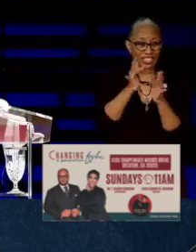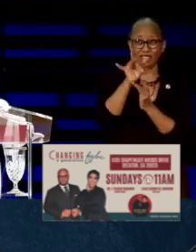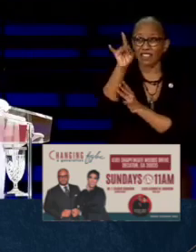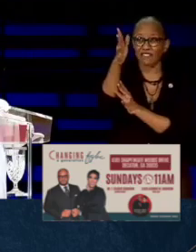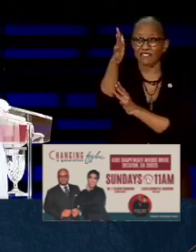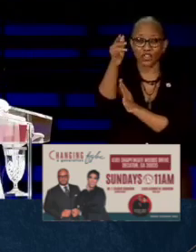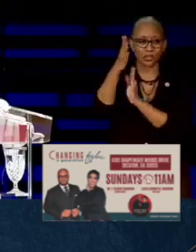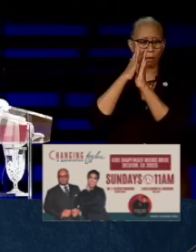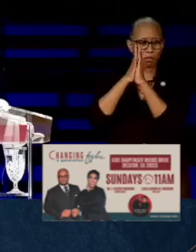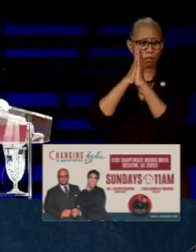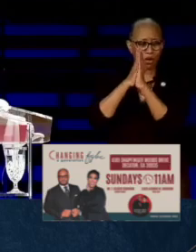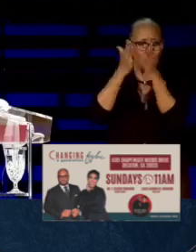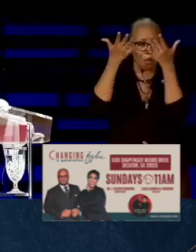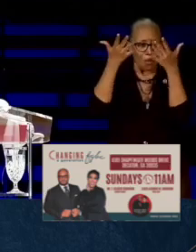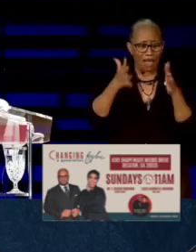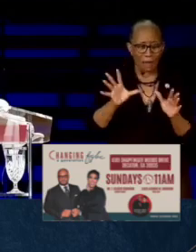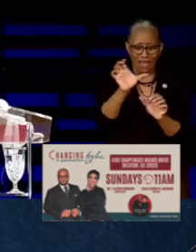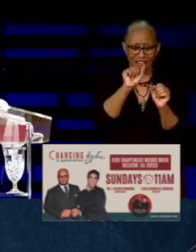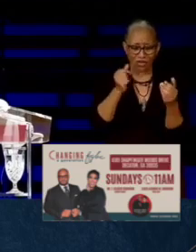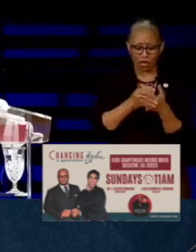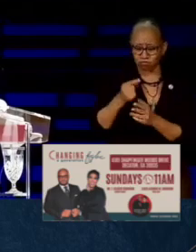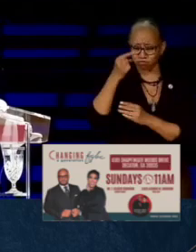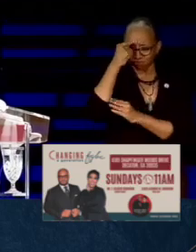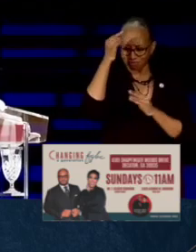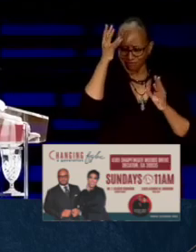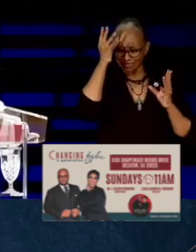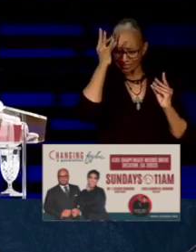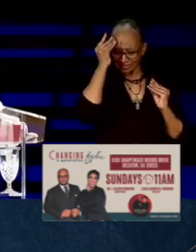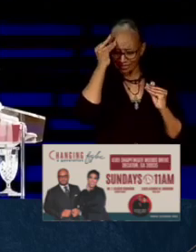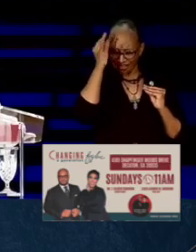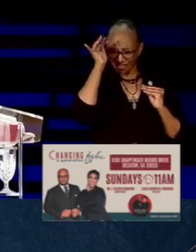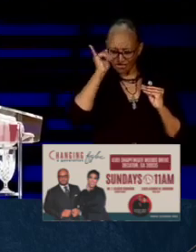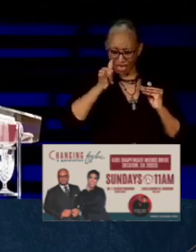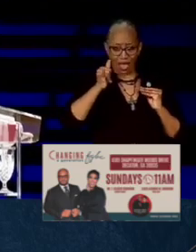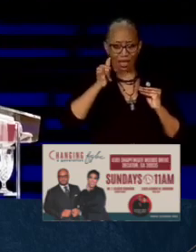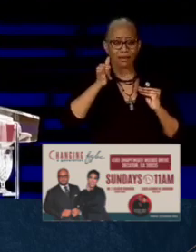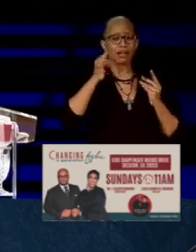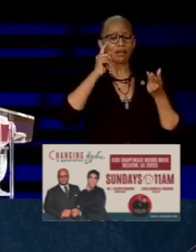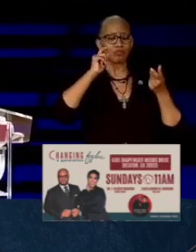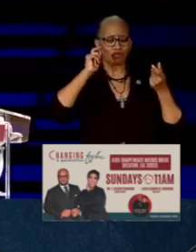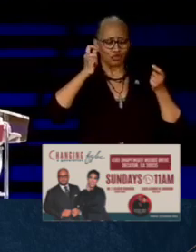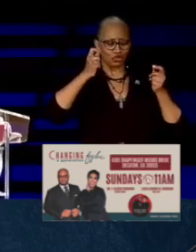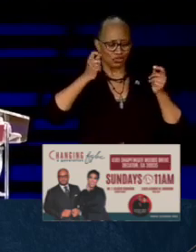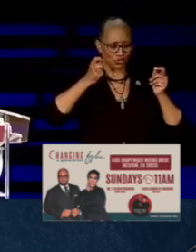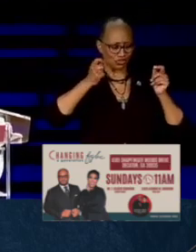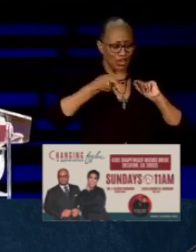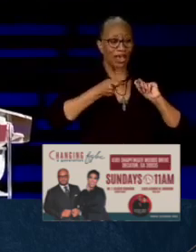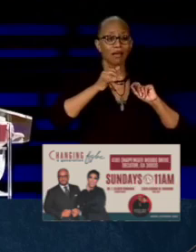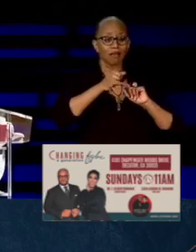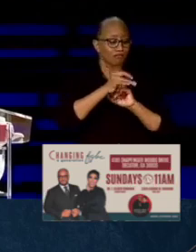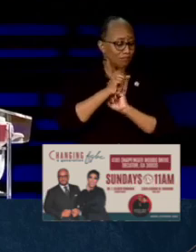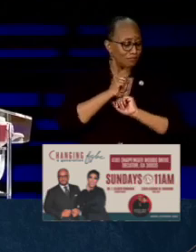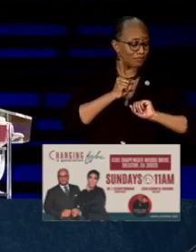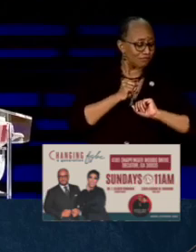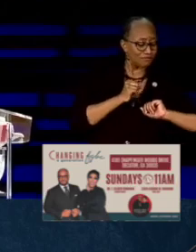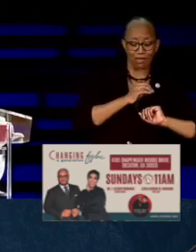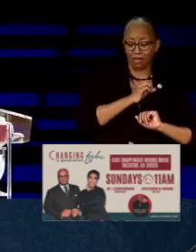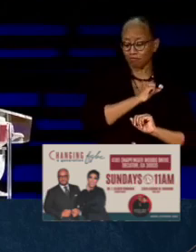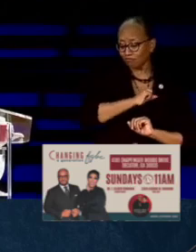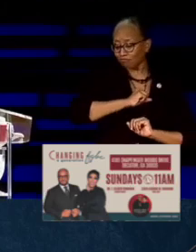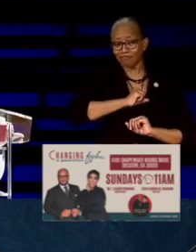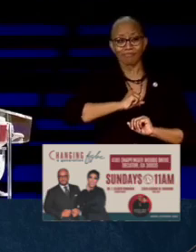praying, whatever was on his mind, it began to change. Can you nudge your neighbor and tell